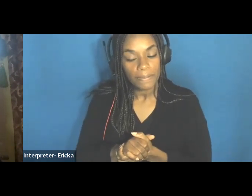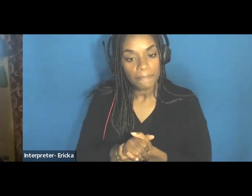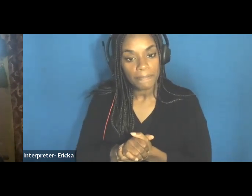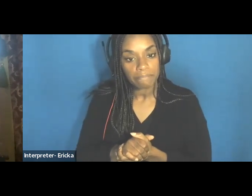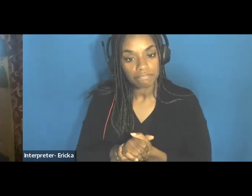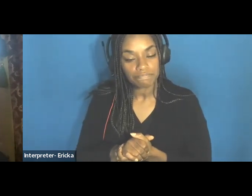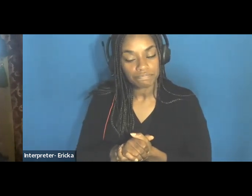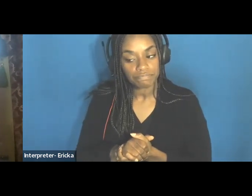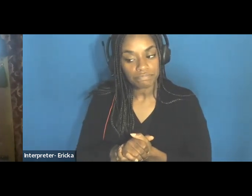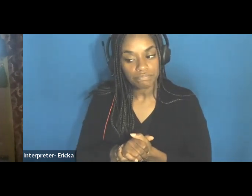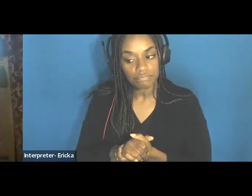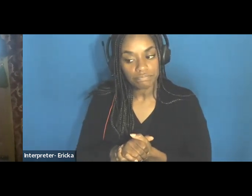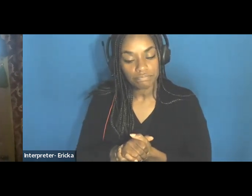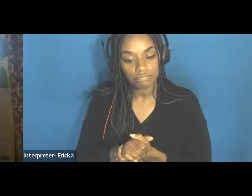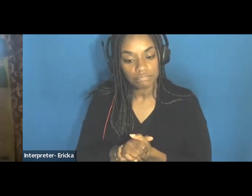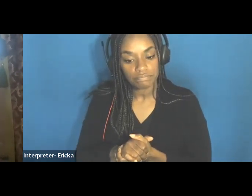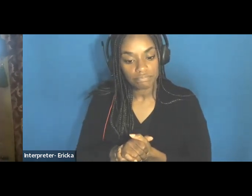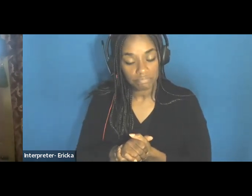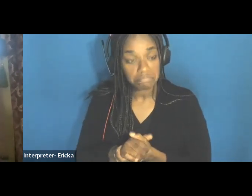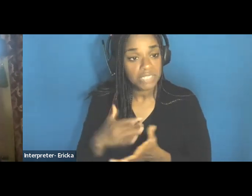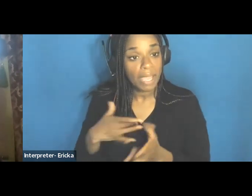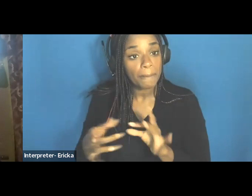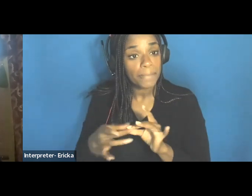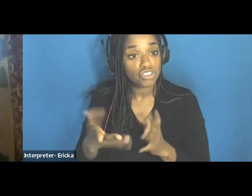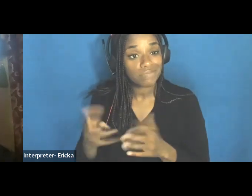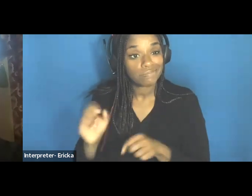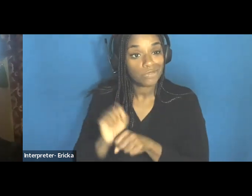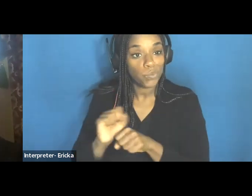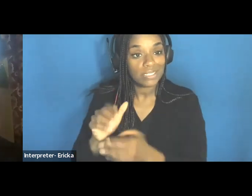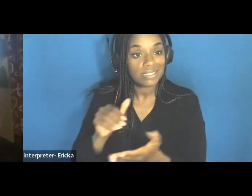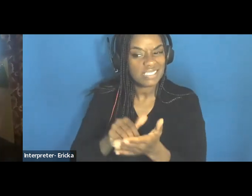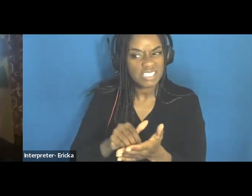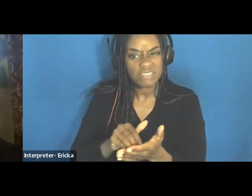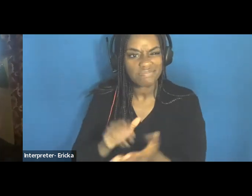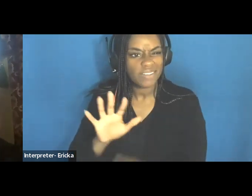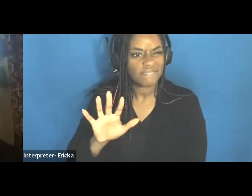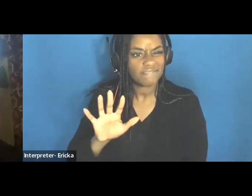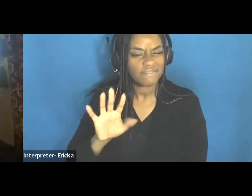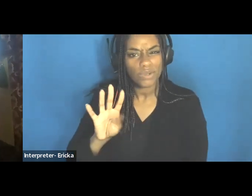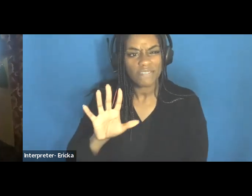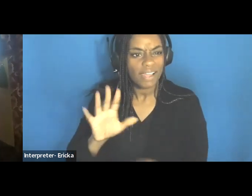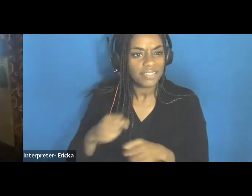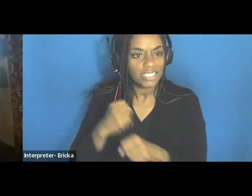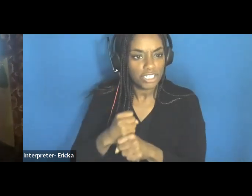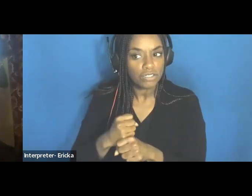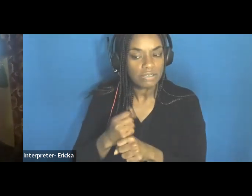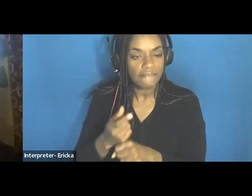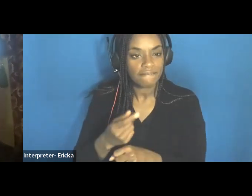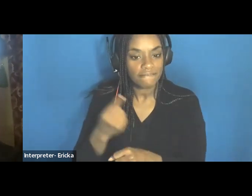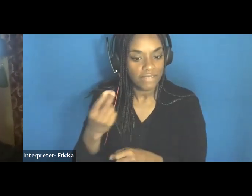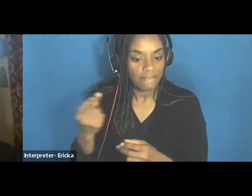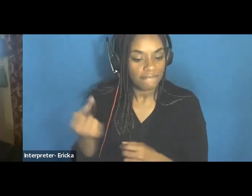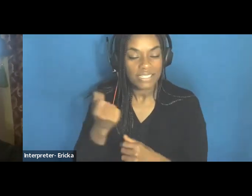As I mentioned, I worked at the SIL for 5-6 years. Quickly, they were very much encouraging. I go back